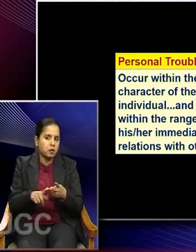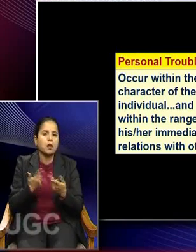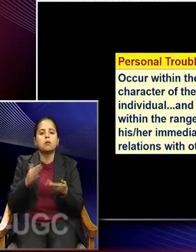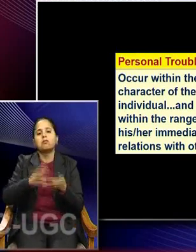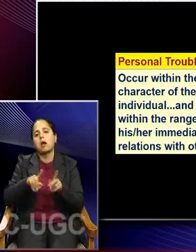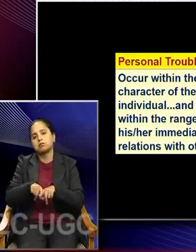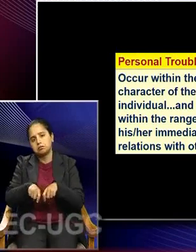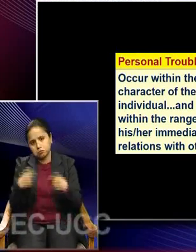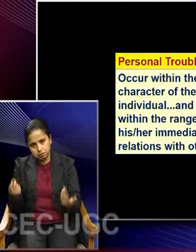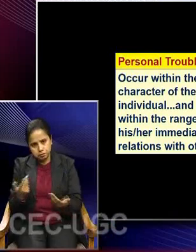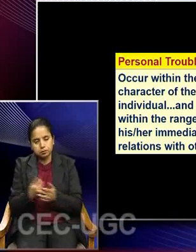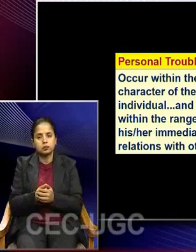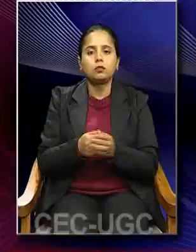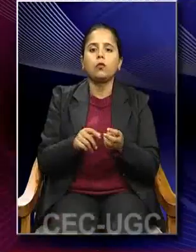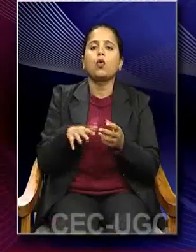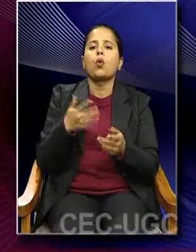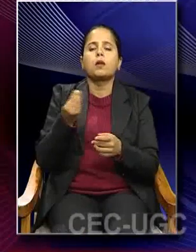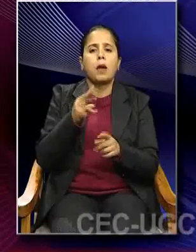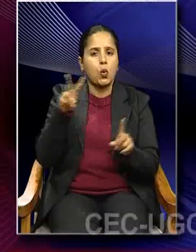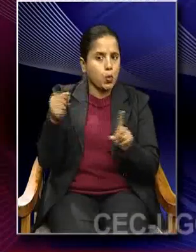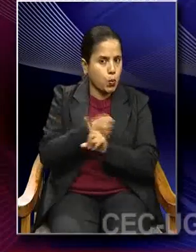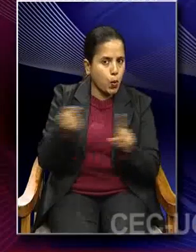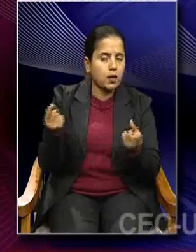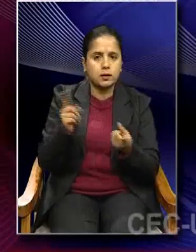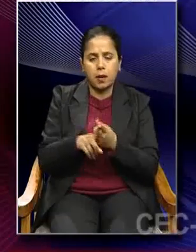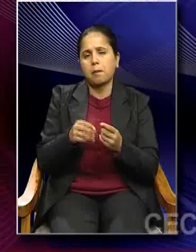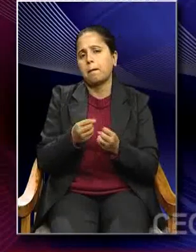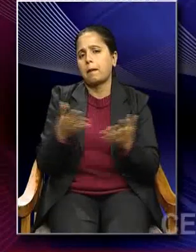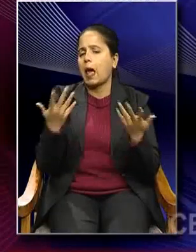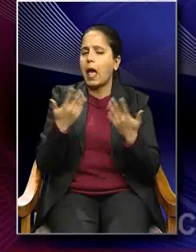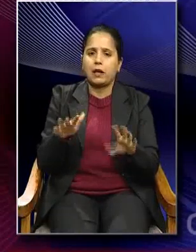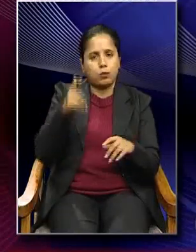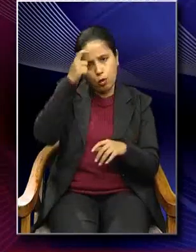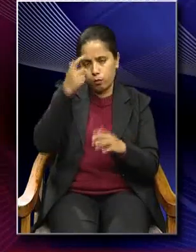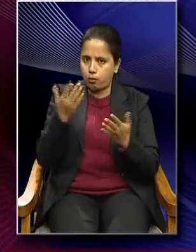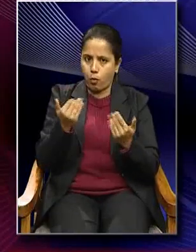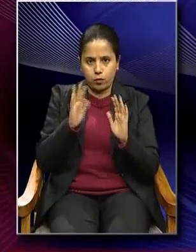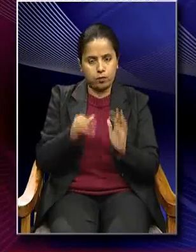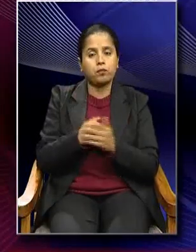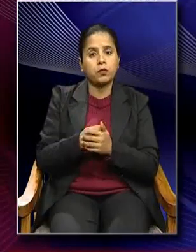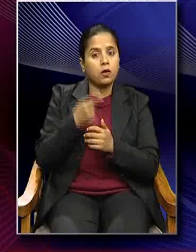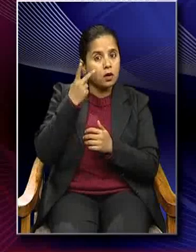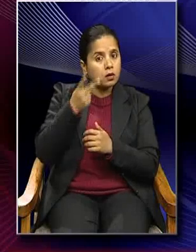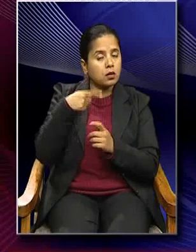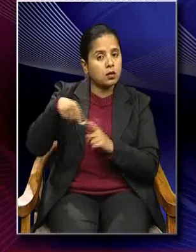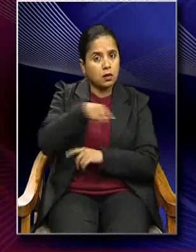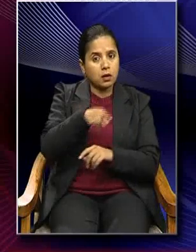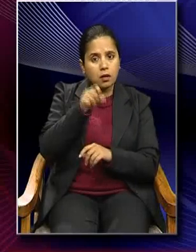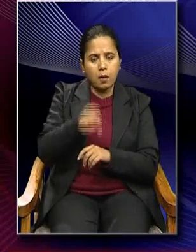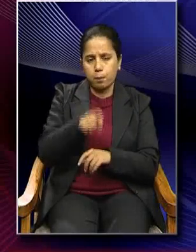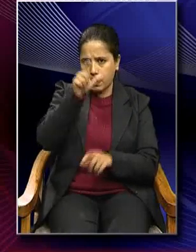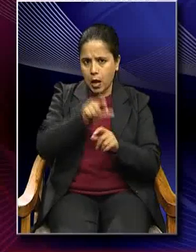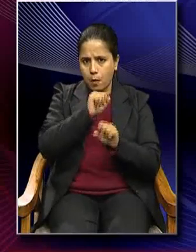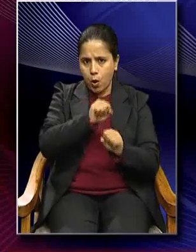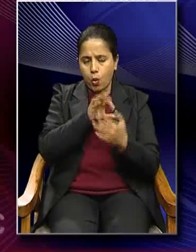divorce, some kind of violence, any issue, and within the range of